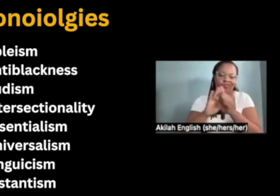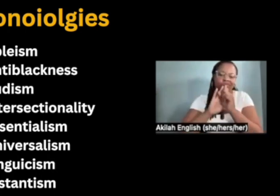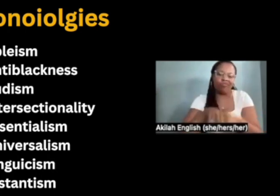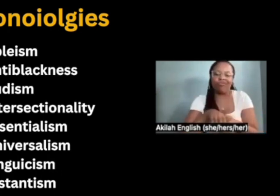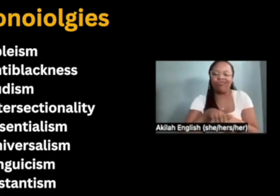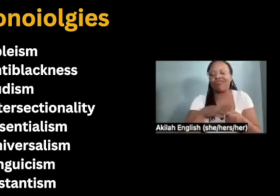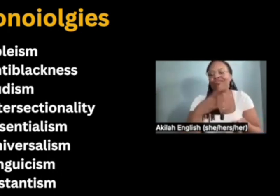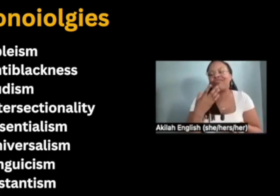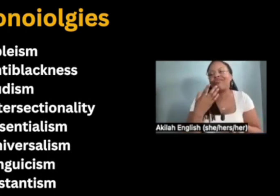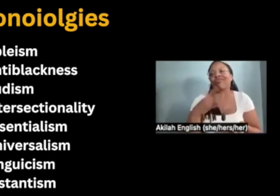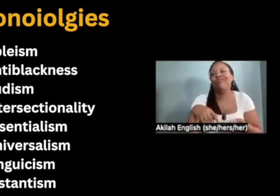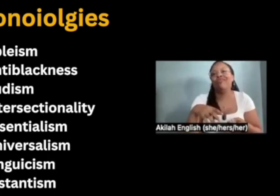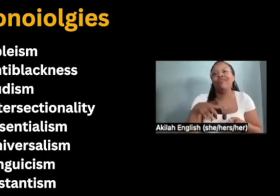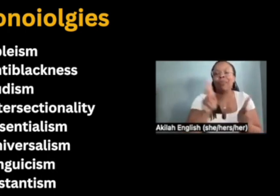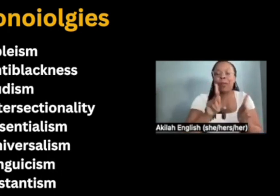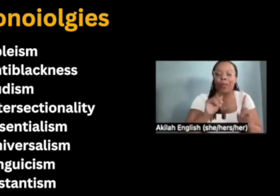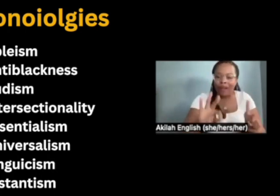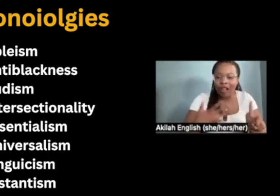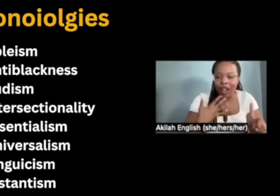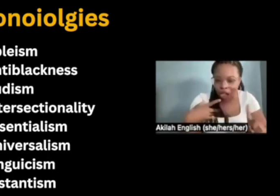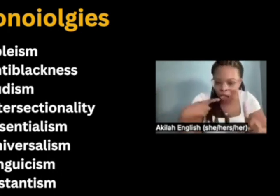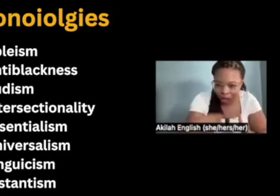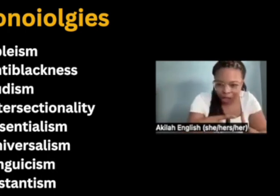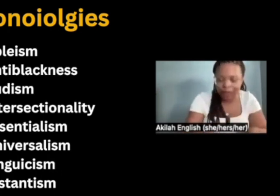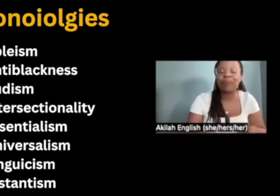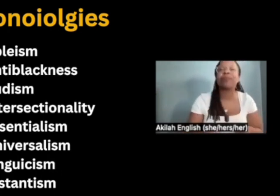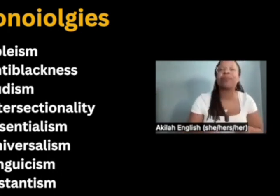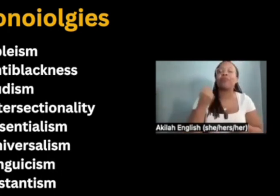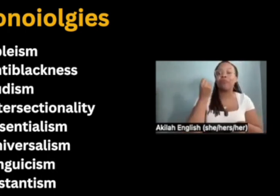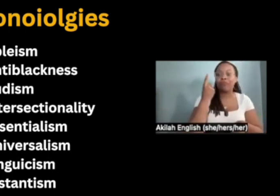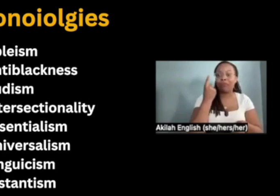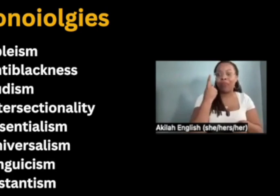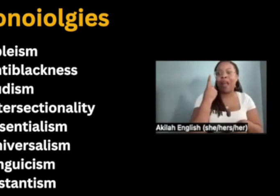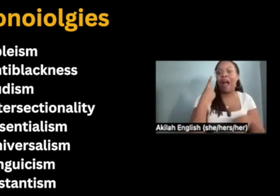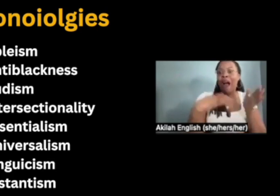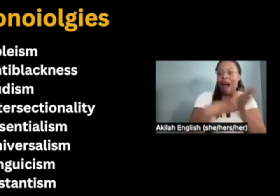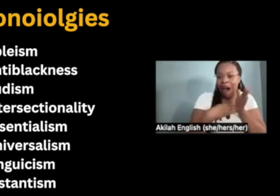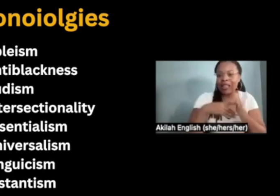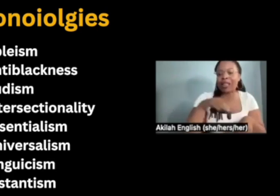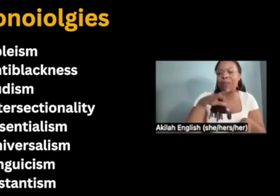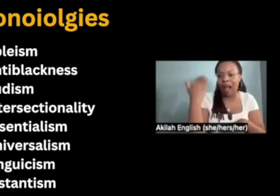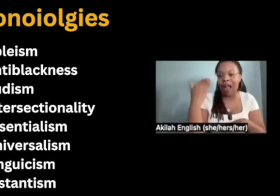race and think of oppression, specifically for people of color,